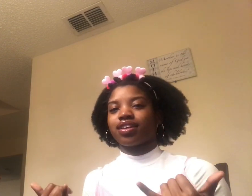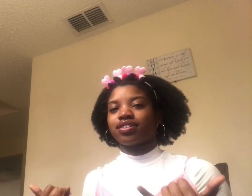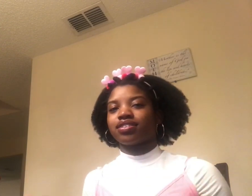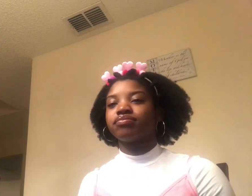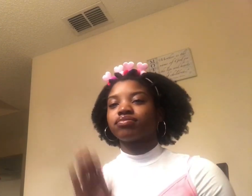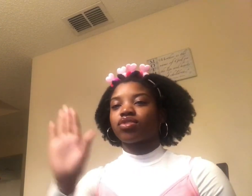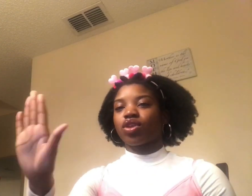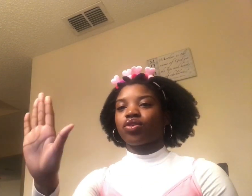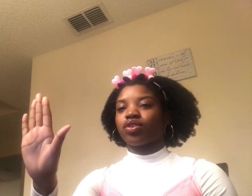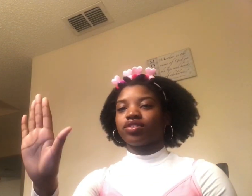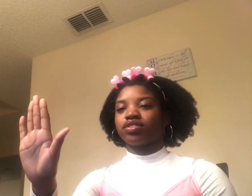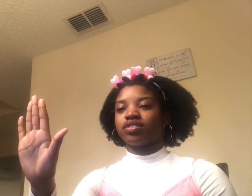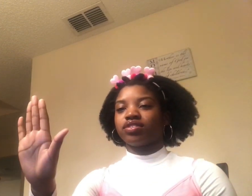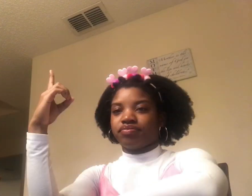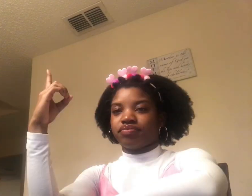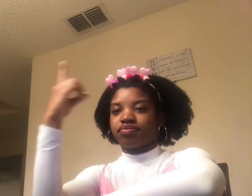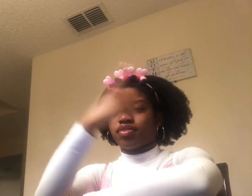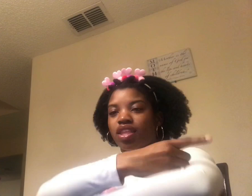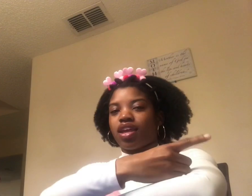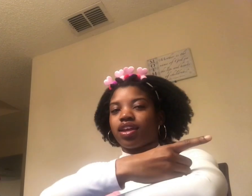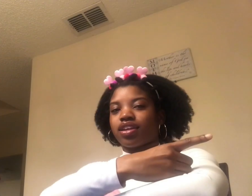yours day